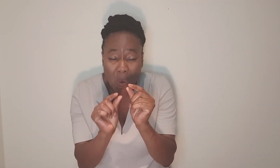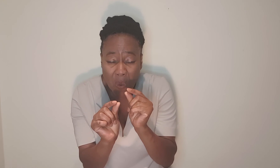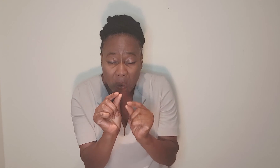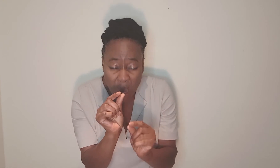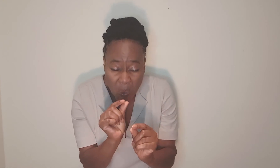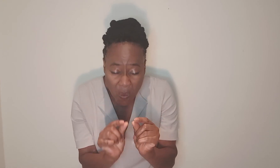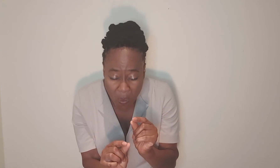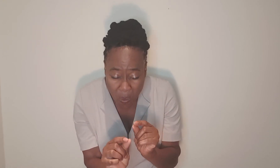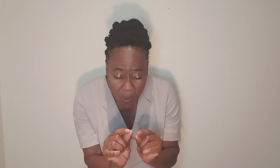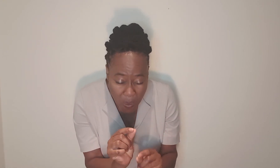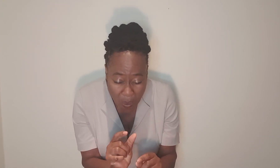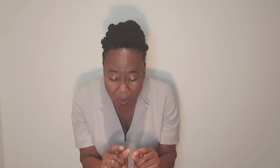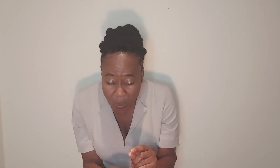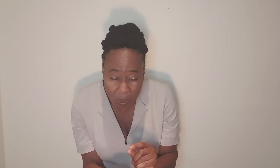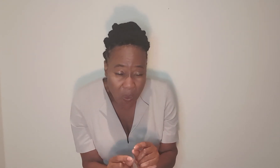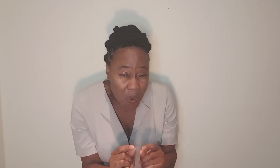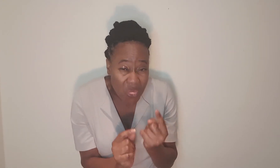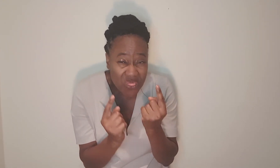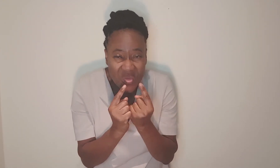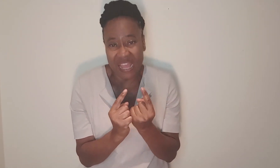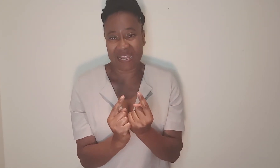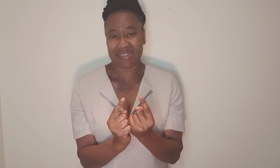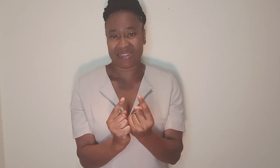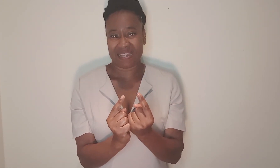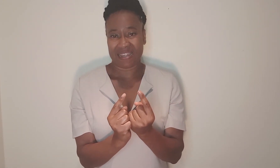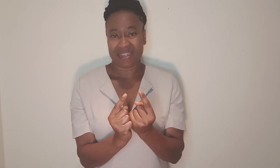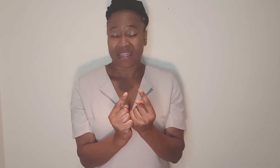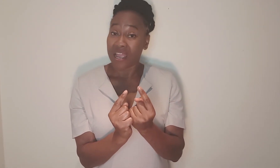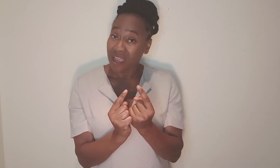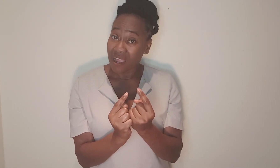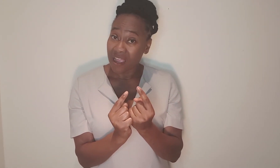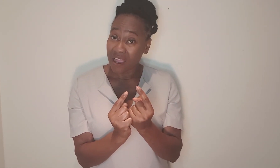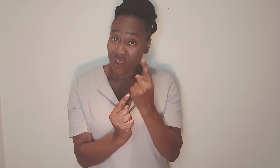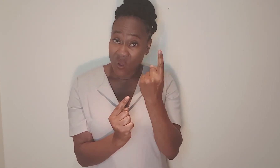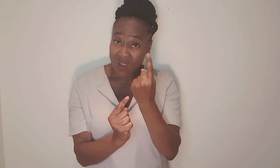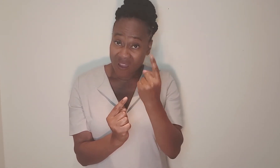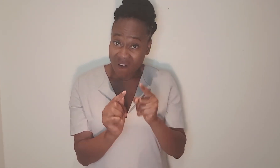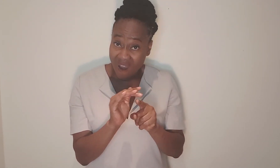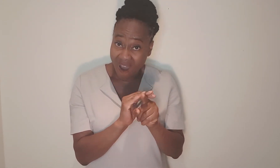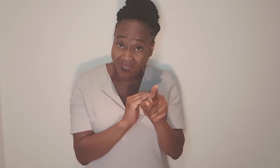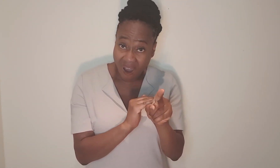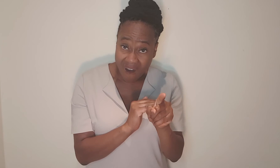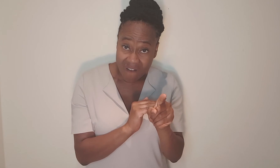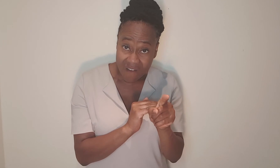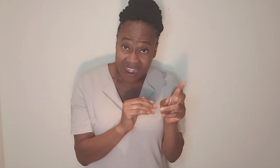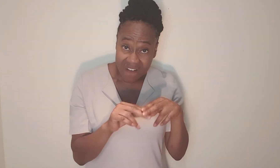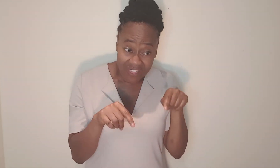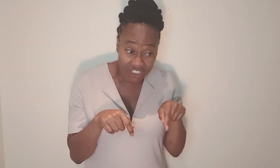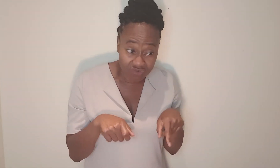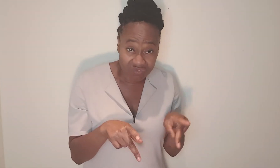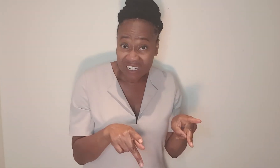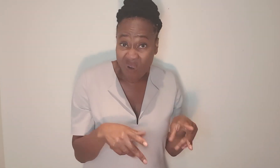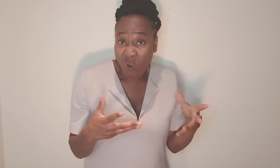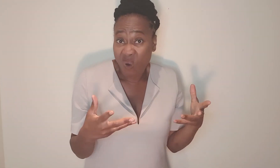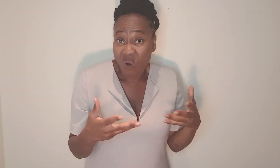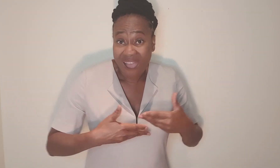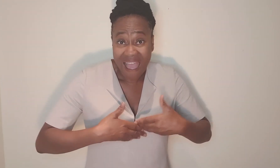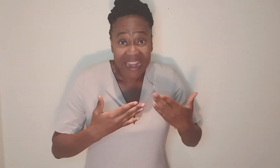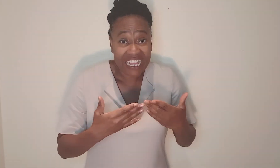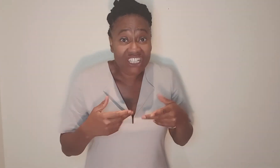thing. And that's when you go on your way. If it's down this street or any street, wherever you're from, take